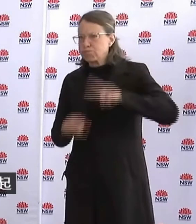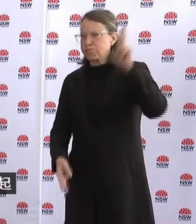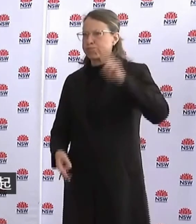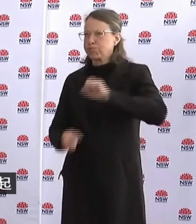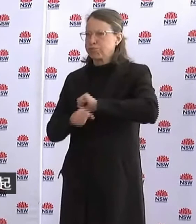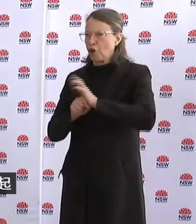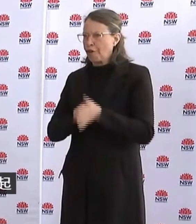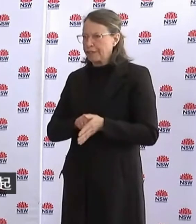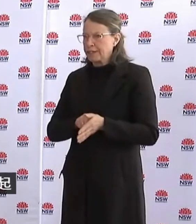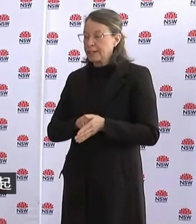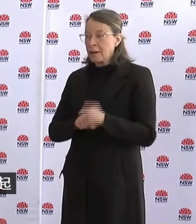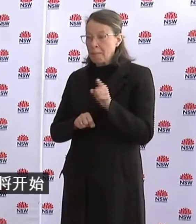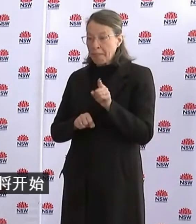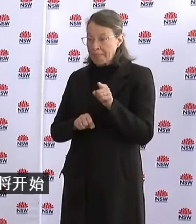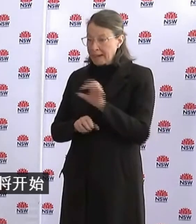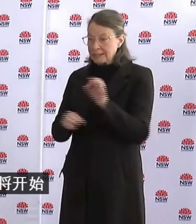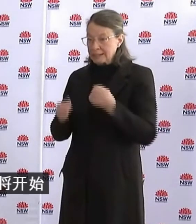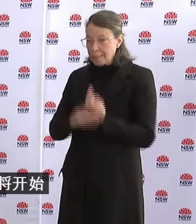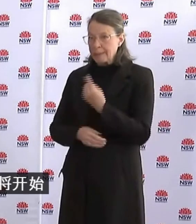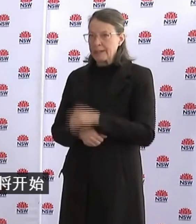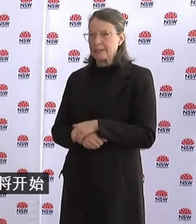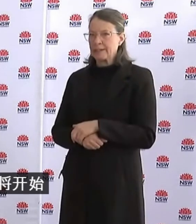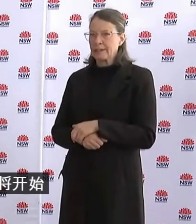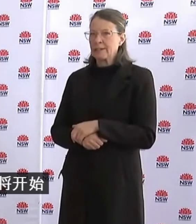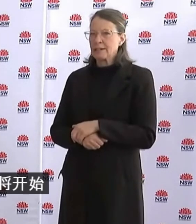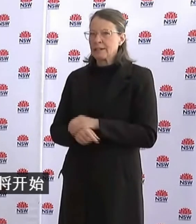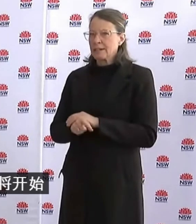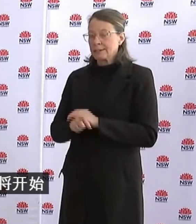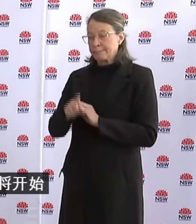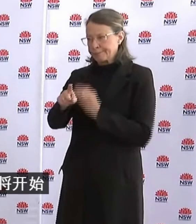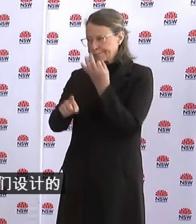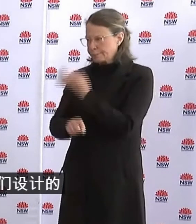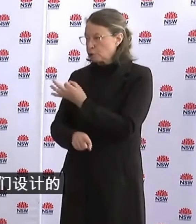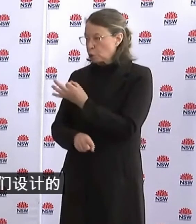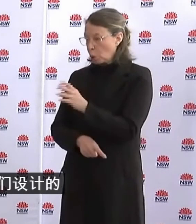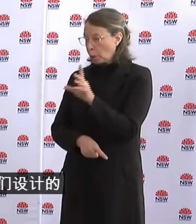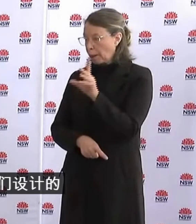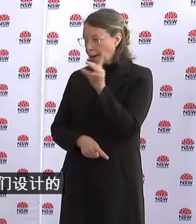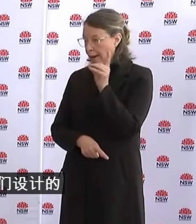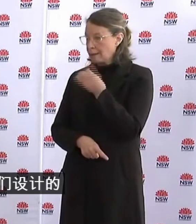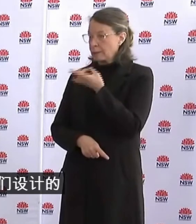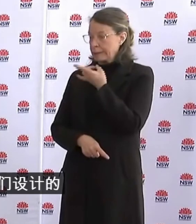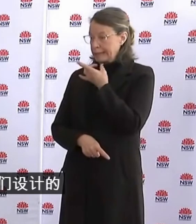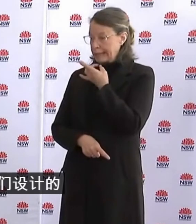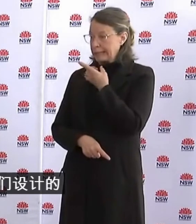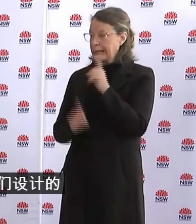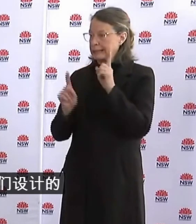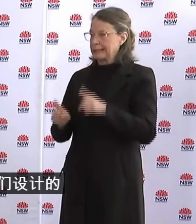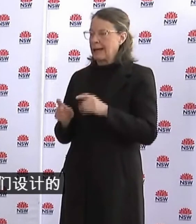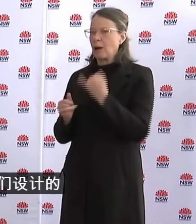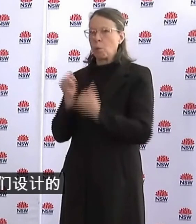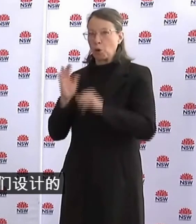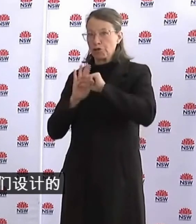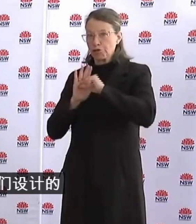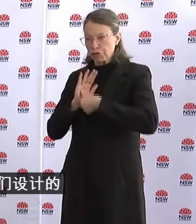ago? I'm sorry? The restrictions that you brought in on Saturday, we will start to see the impact of from Sunday.